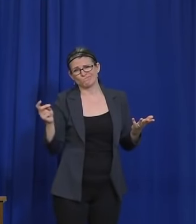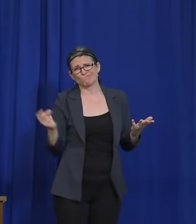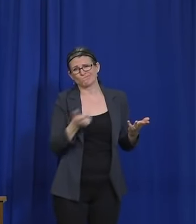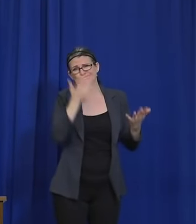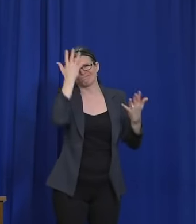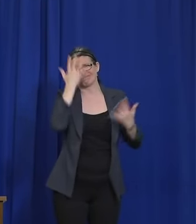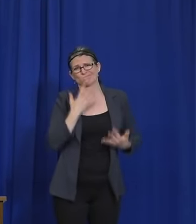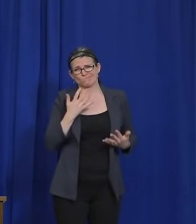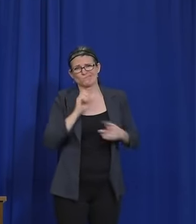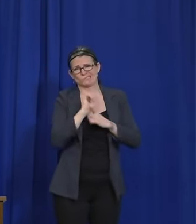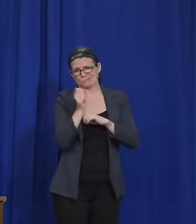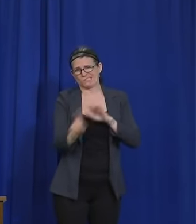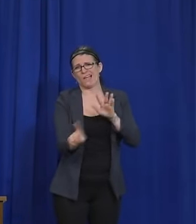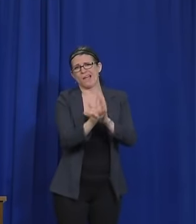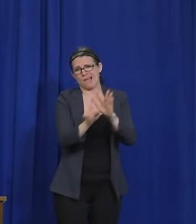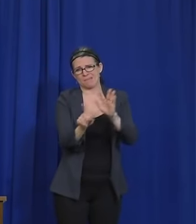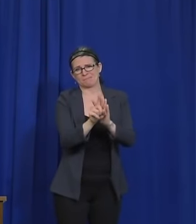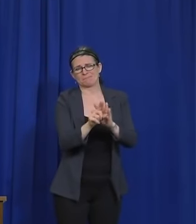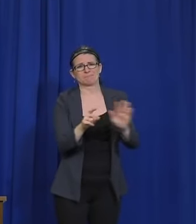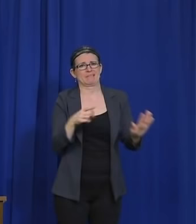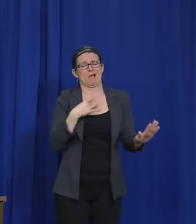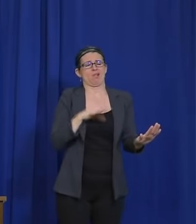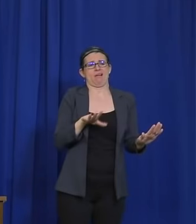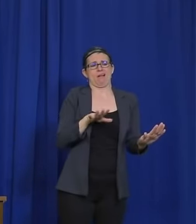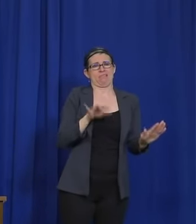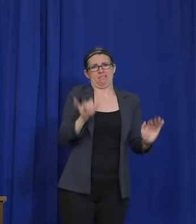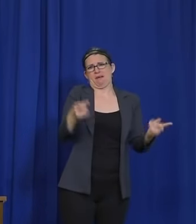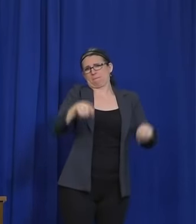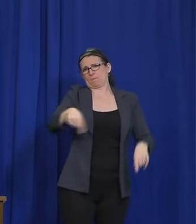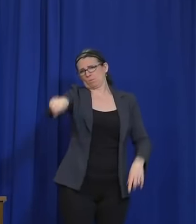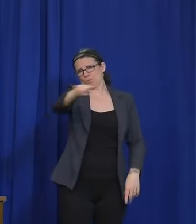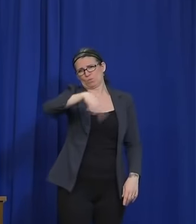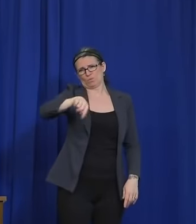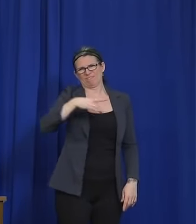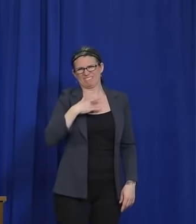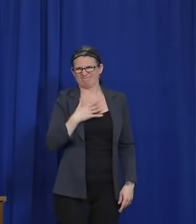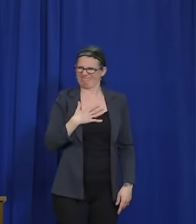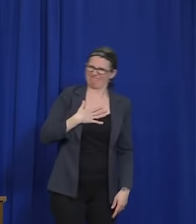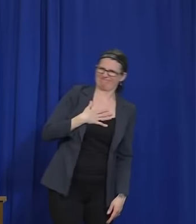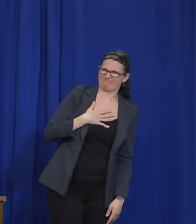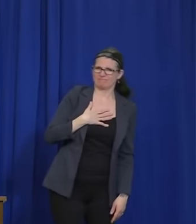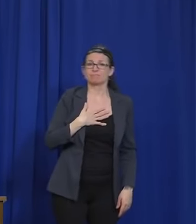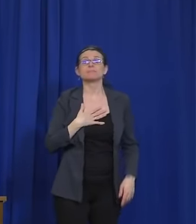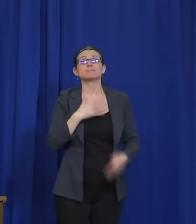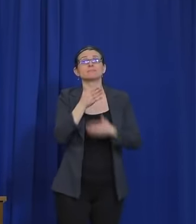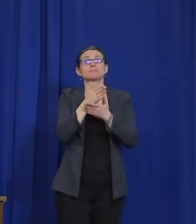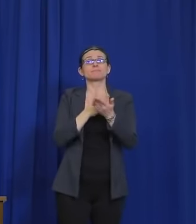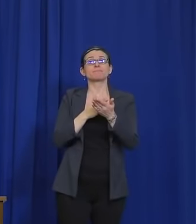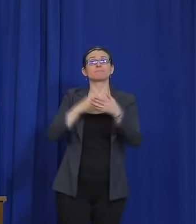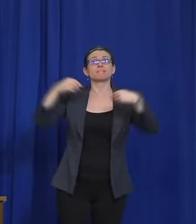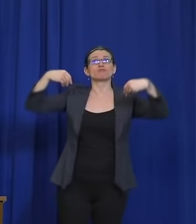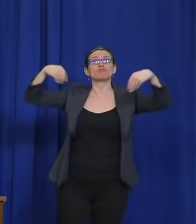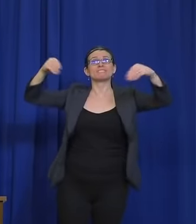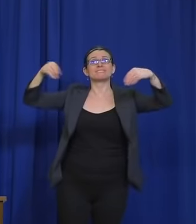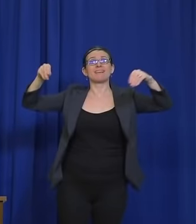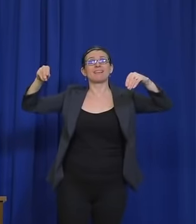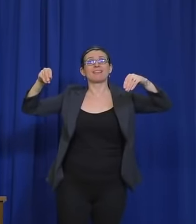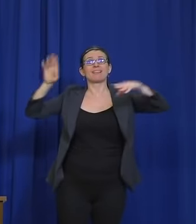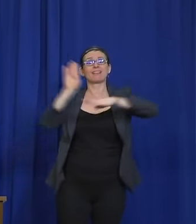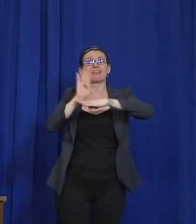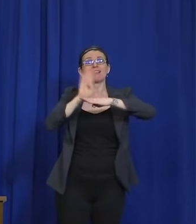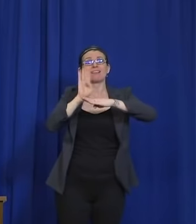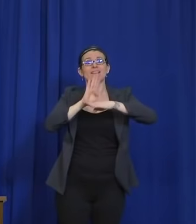that. It bothers me that some stores, retail stores, are closed, partly because they don't have the